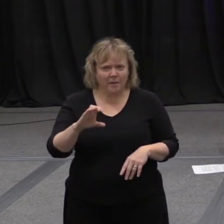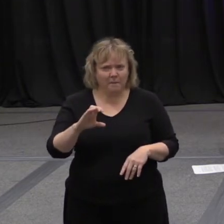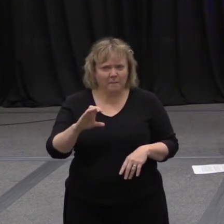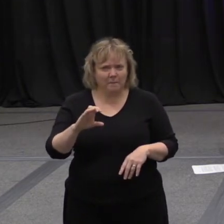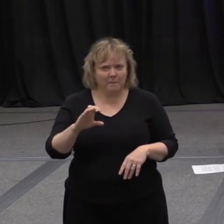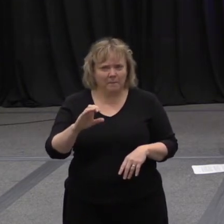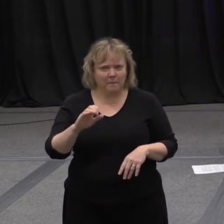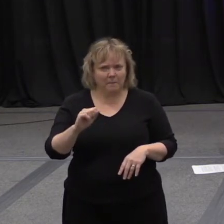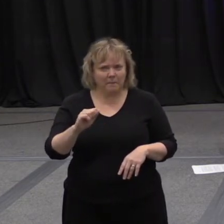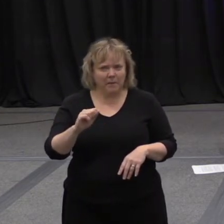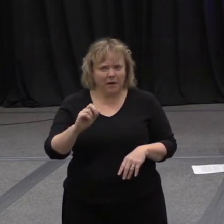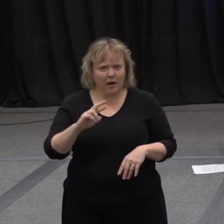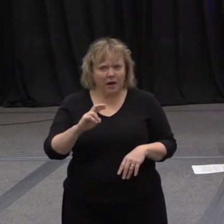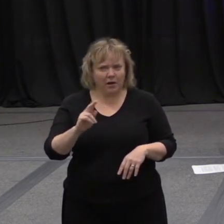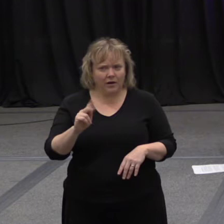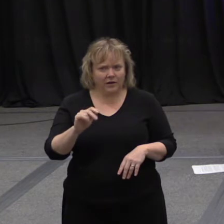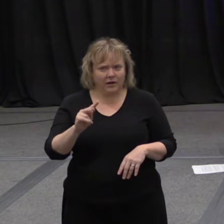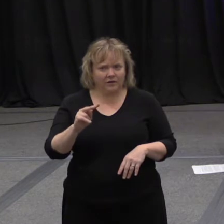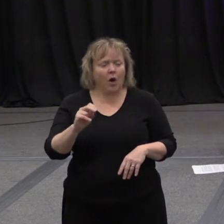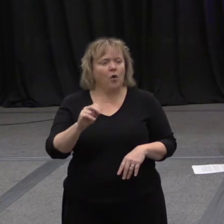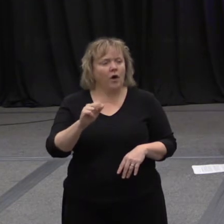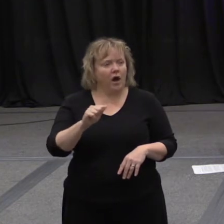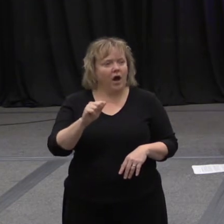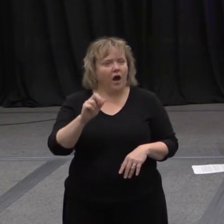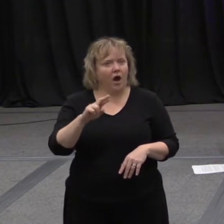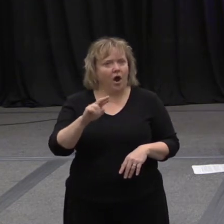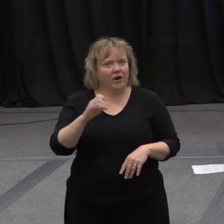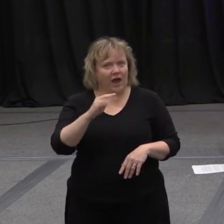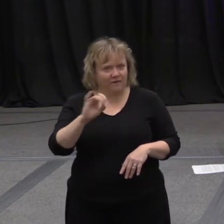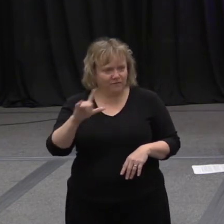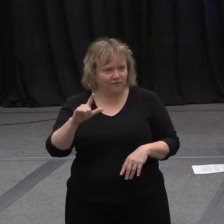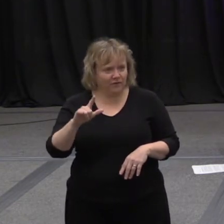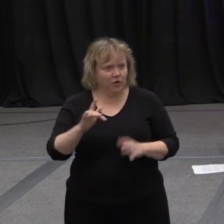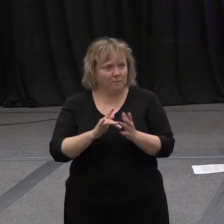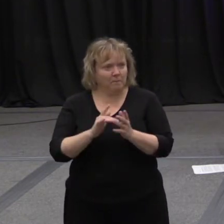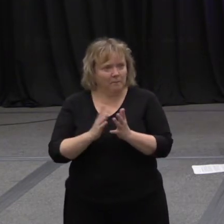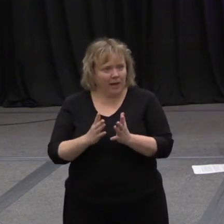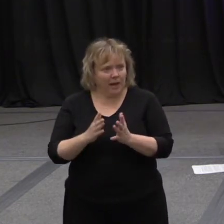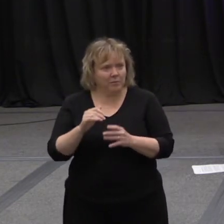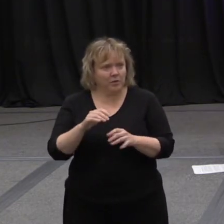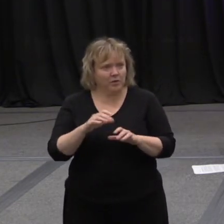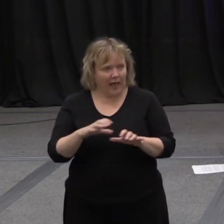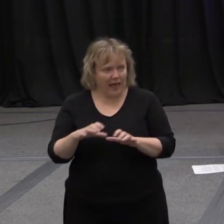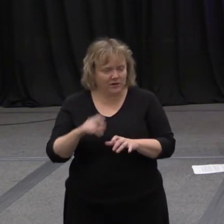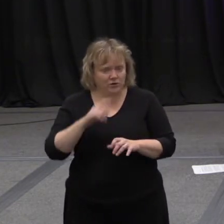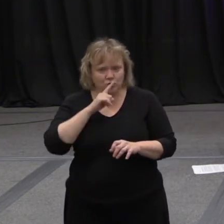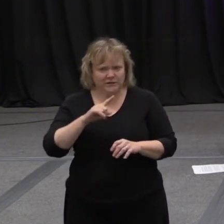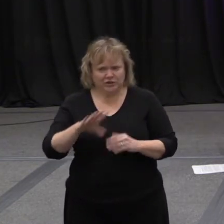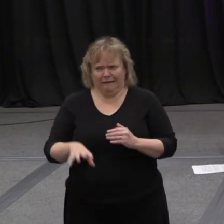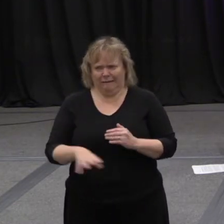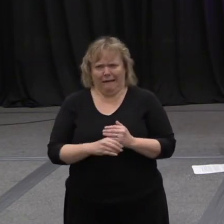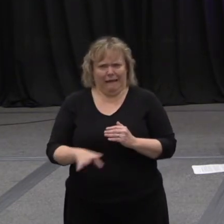to the religious right mass media conglomeration of violence.